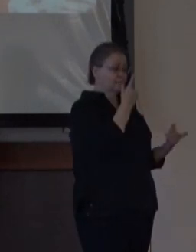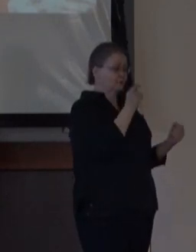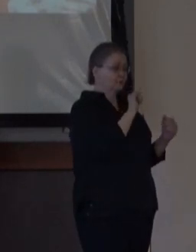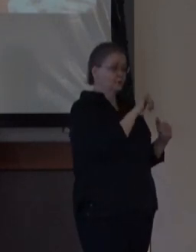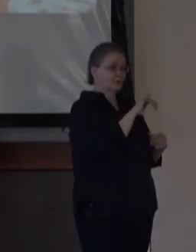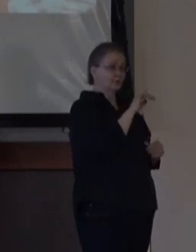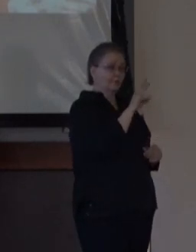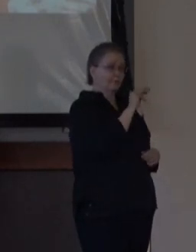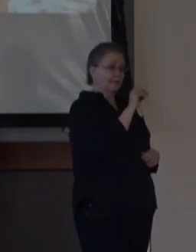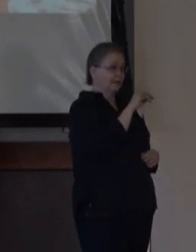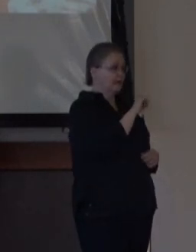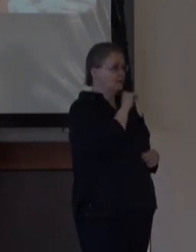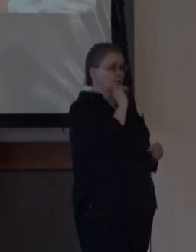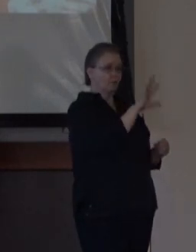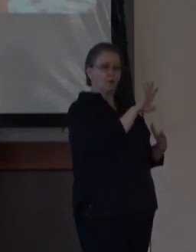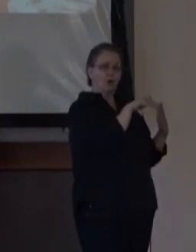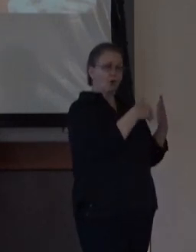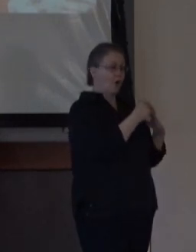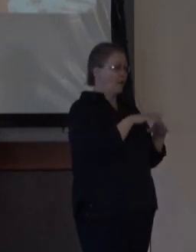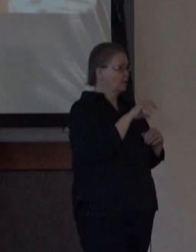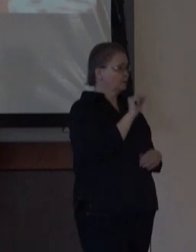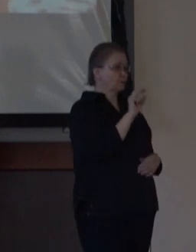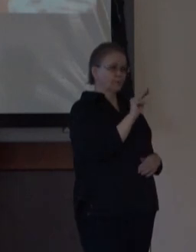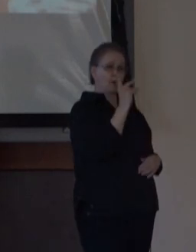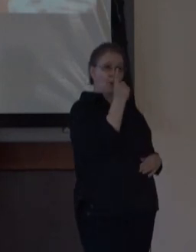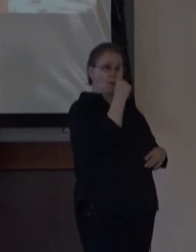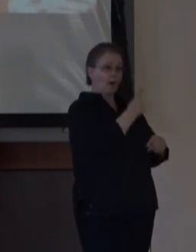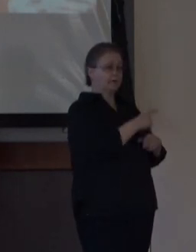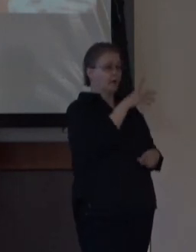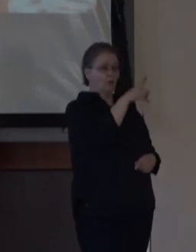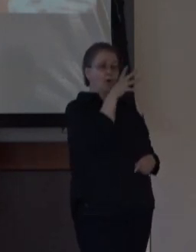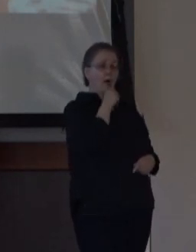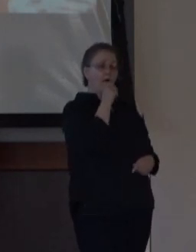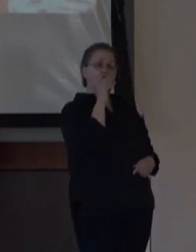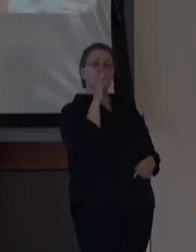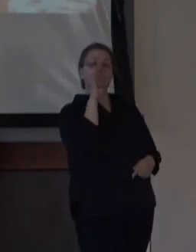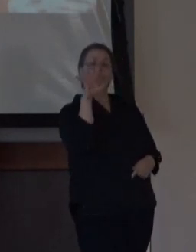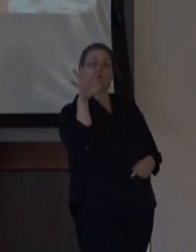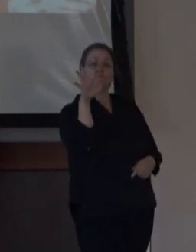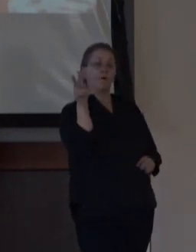off. Don't put everything on social media, kids, because one day you will be 45.